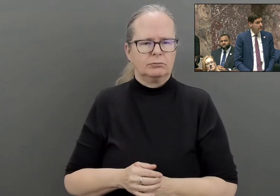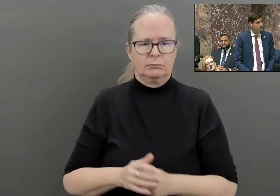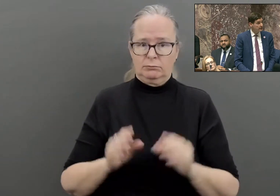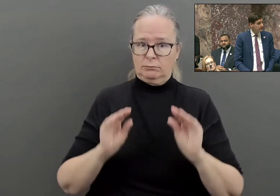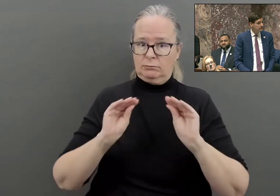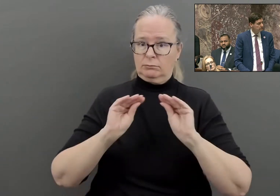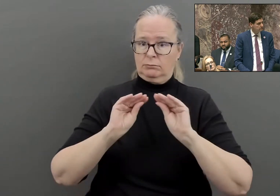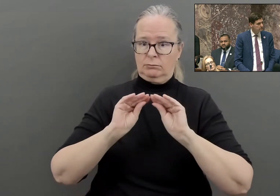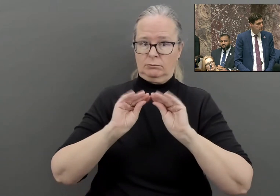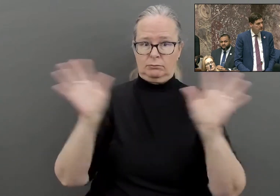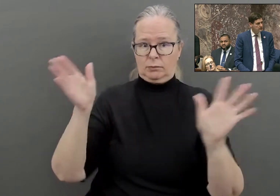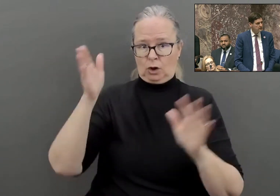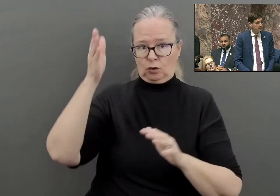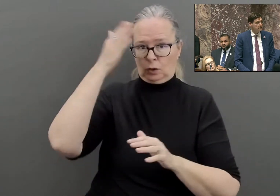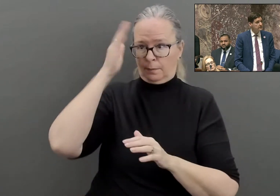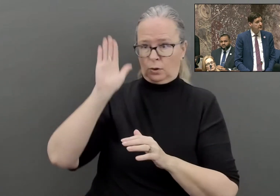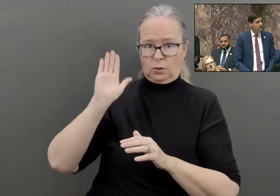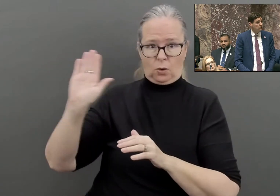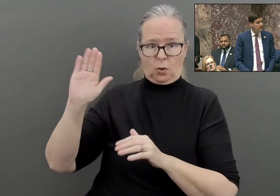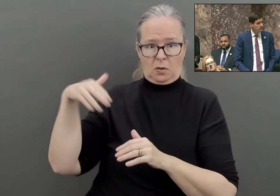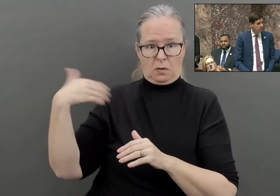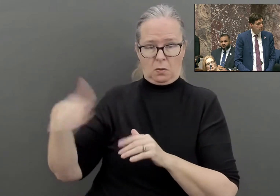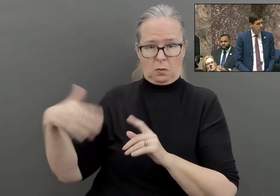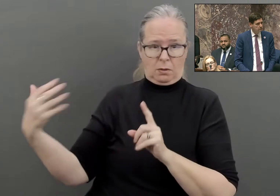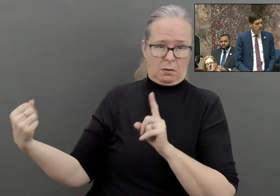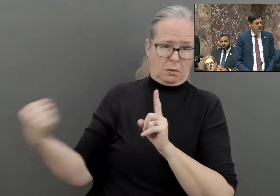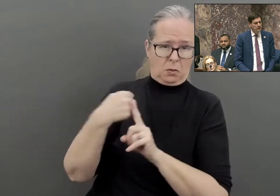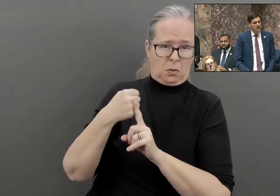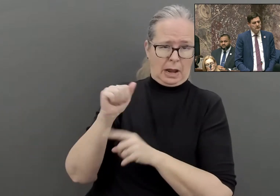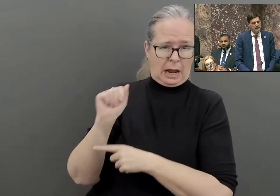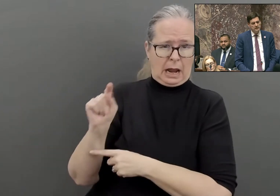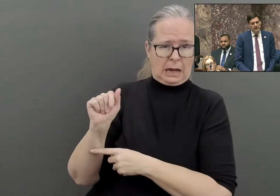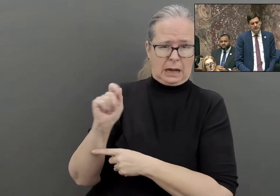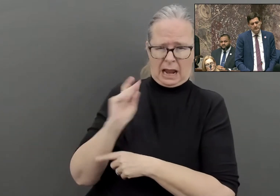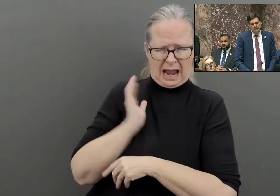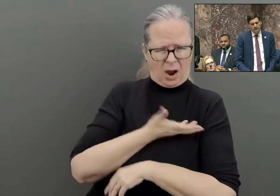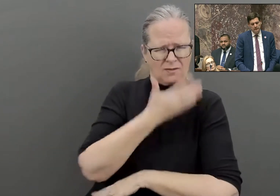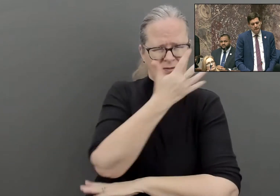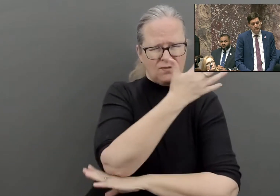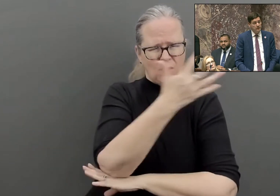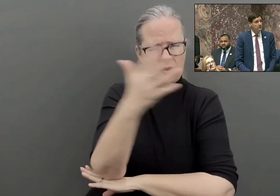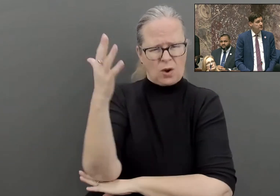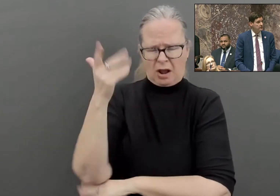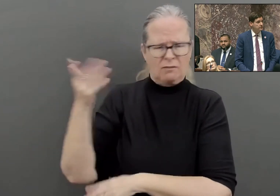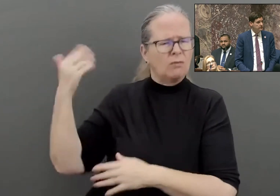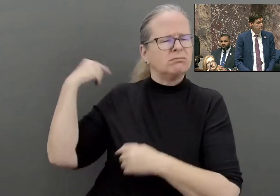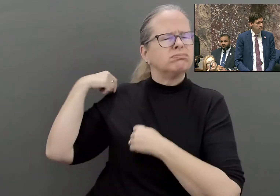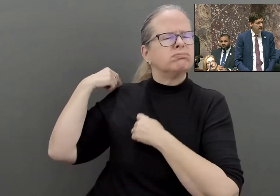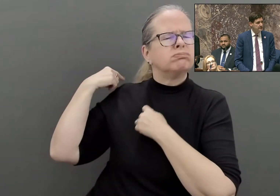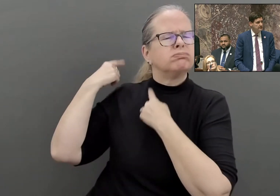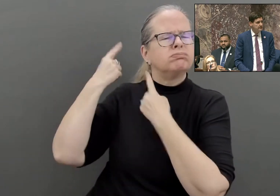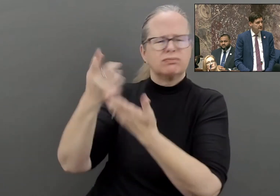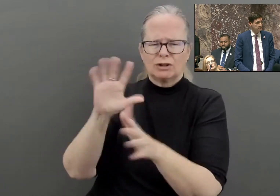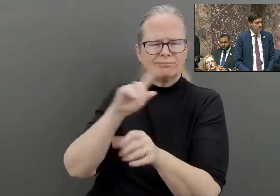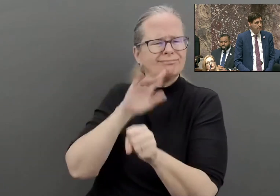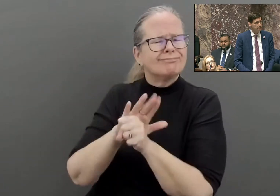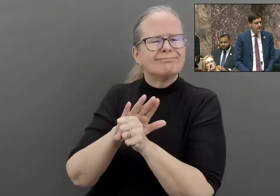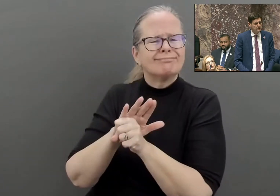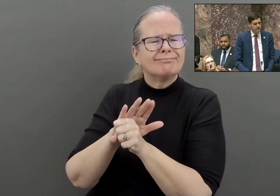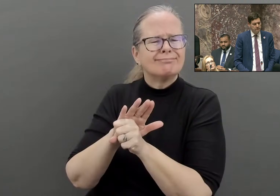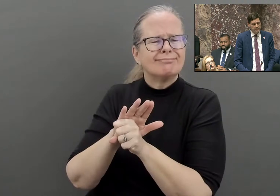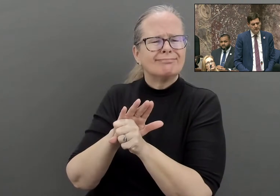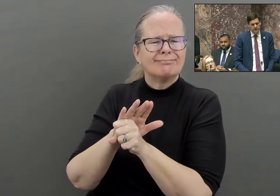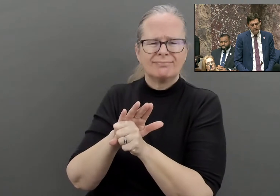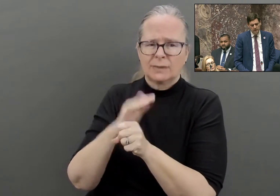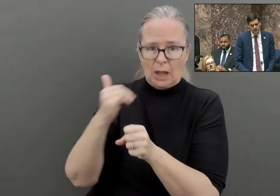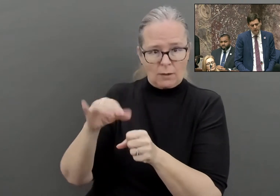since he was elected, says he doesn't need our wood, says that, we know that's not true. 1 in 10 sticks of lumber in the U.S.